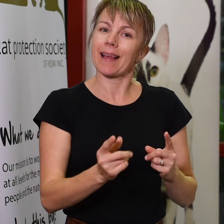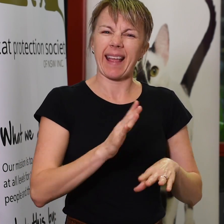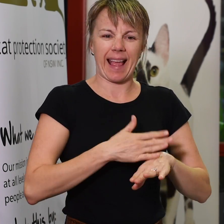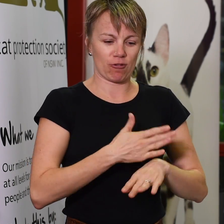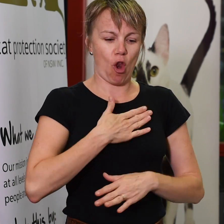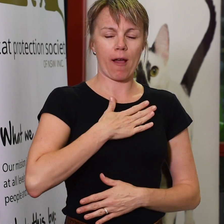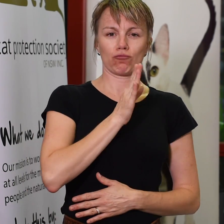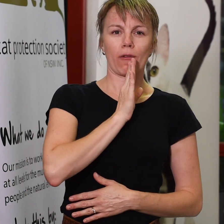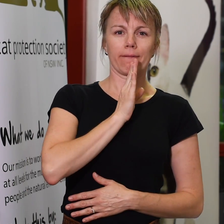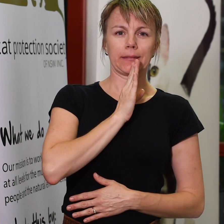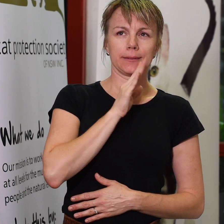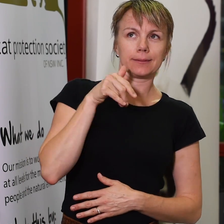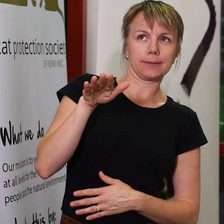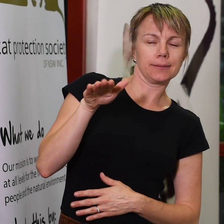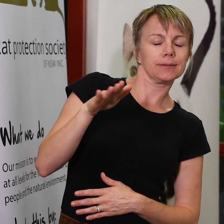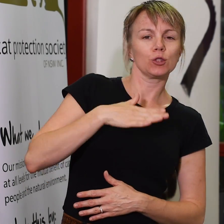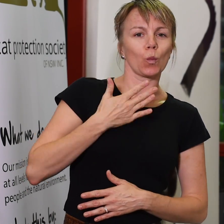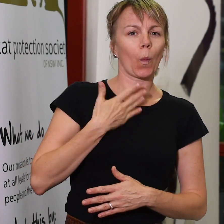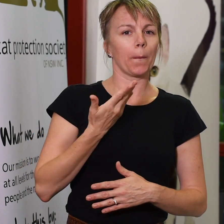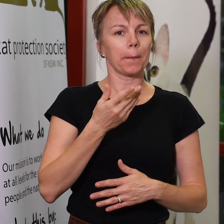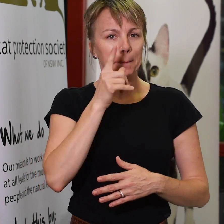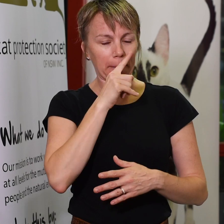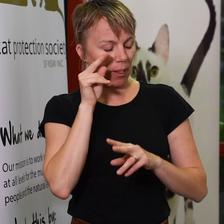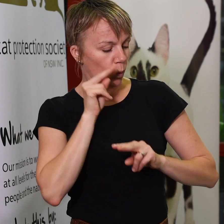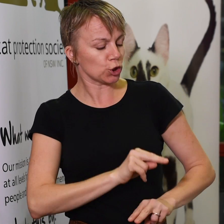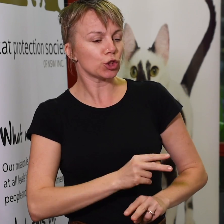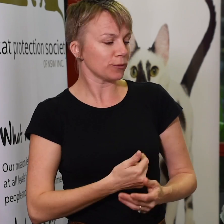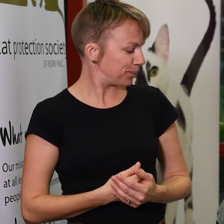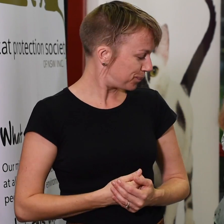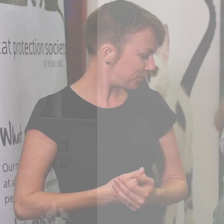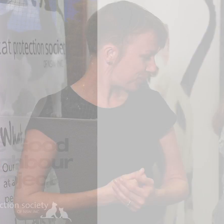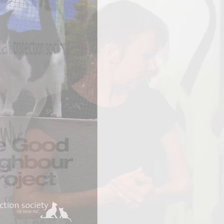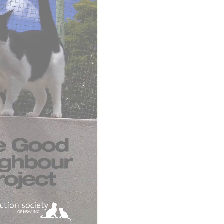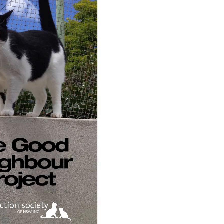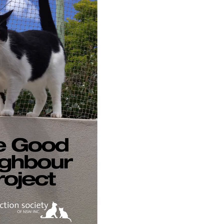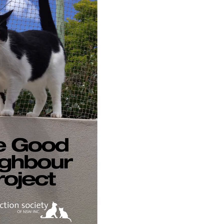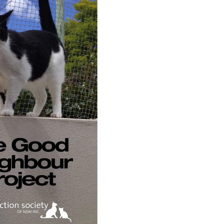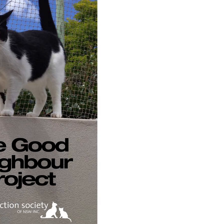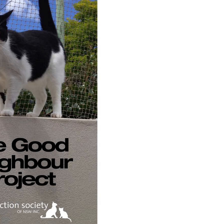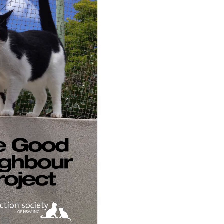the toilet. So think about those things when you're using your litter tray.